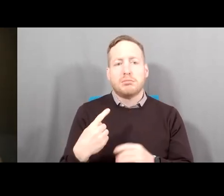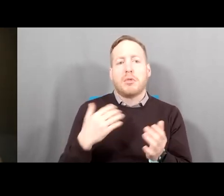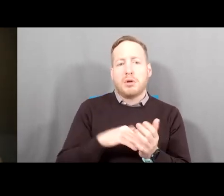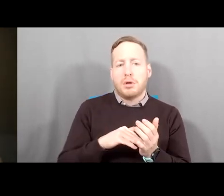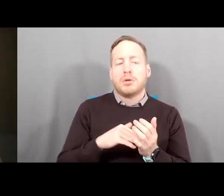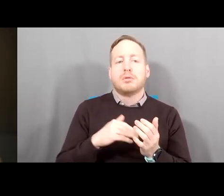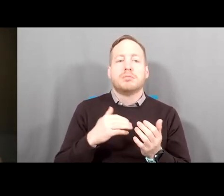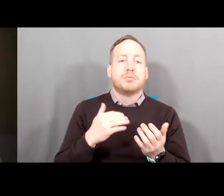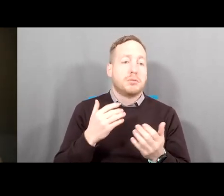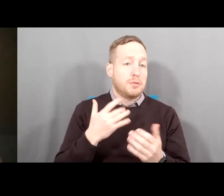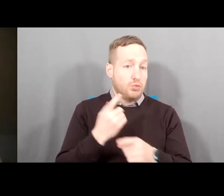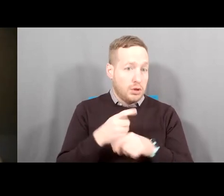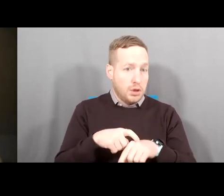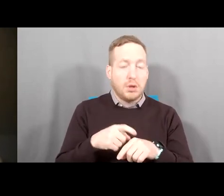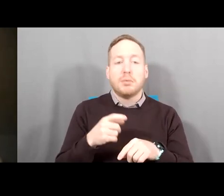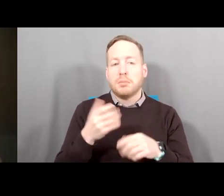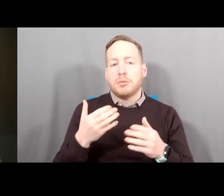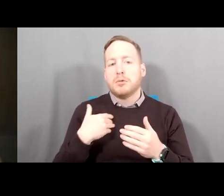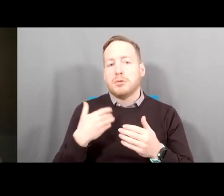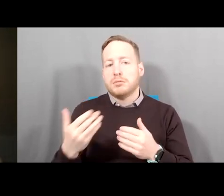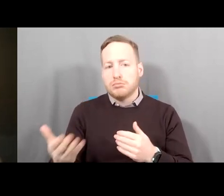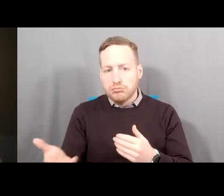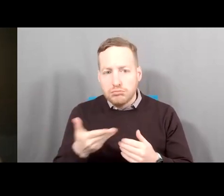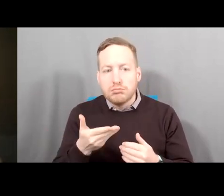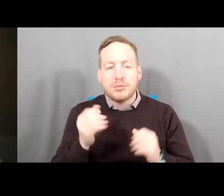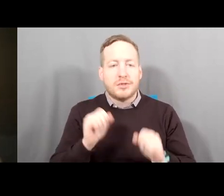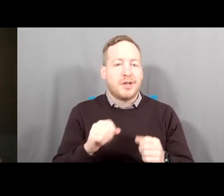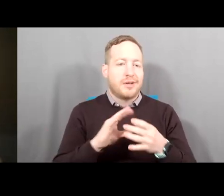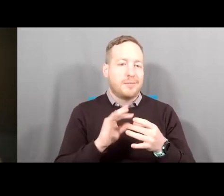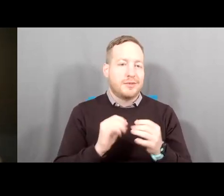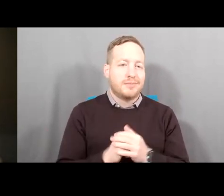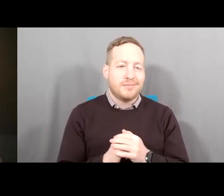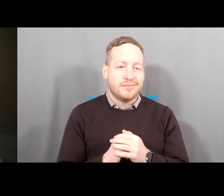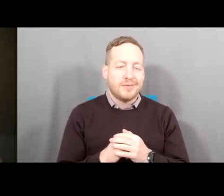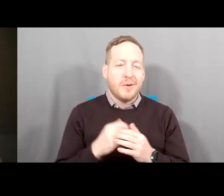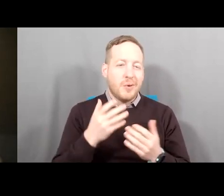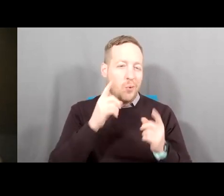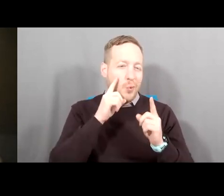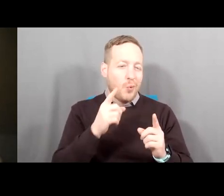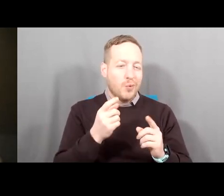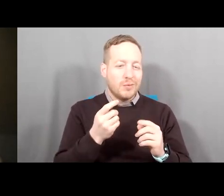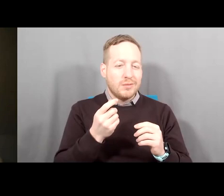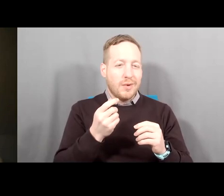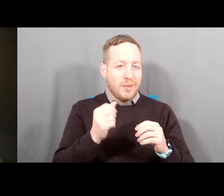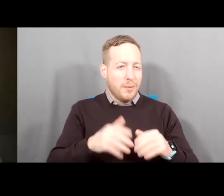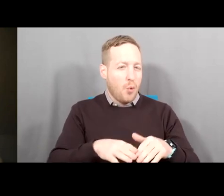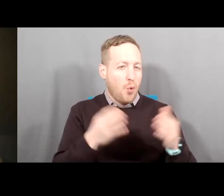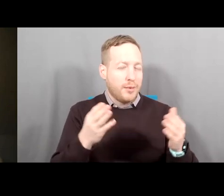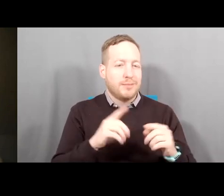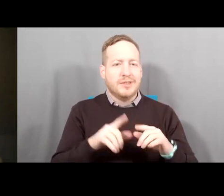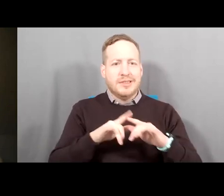meeting, you can always write me on the chat. And if we have time, I